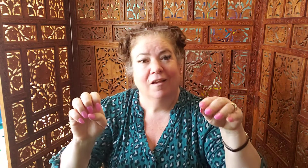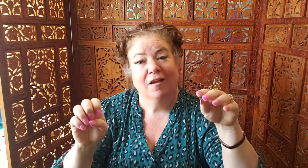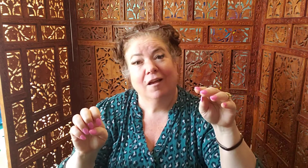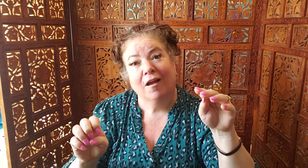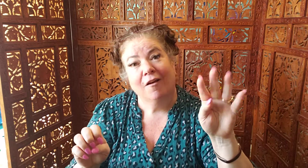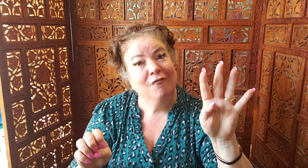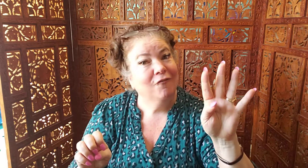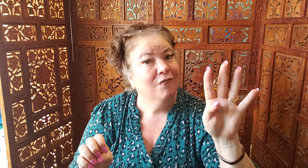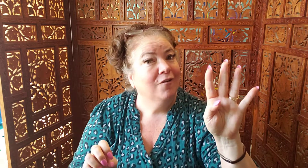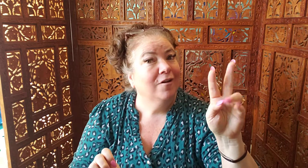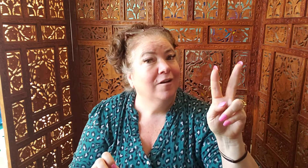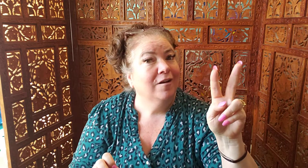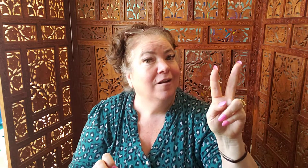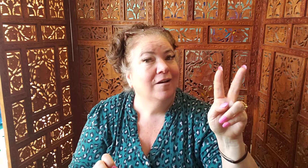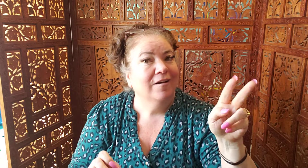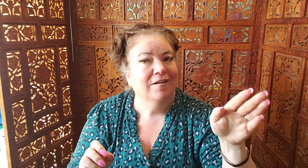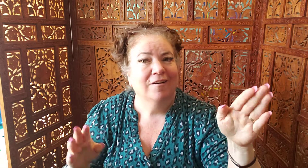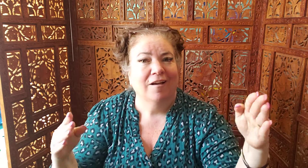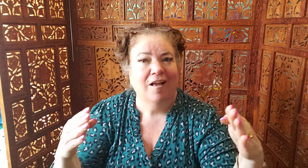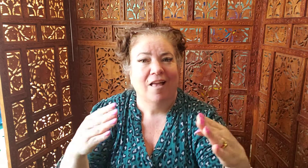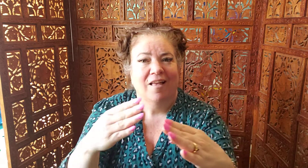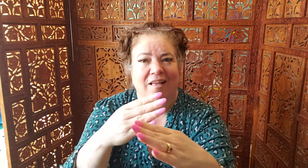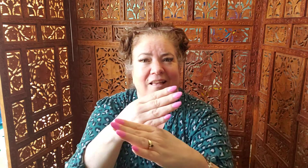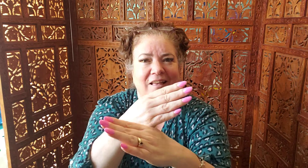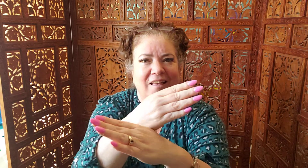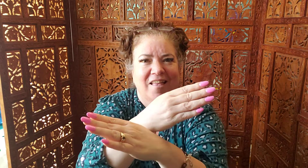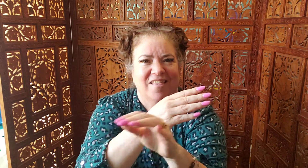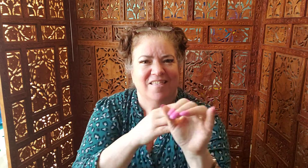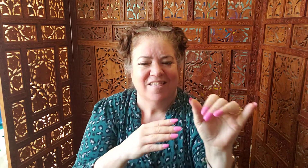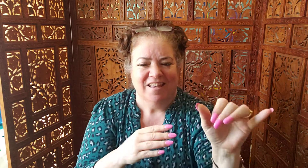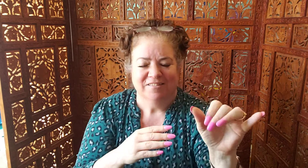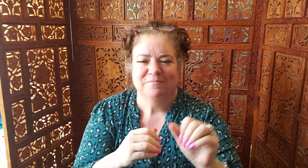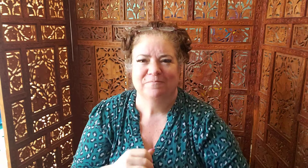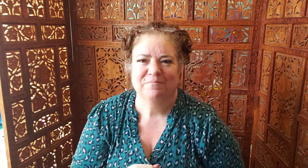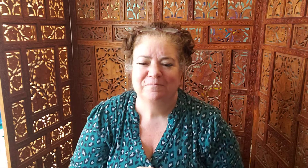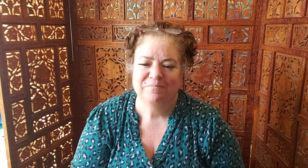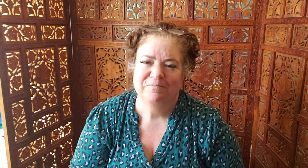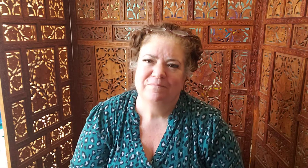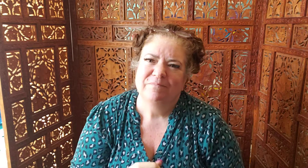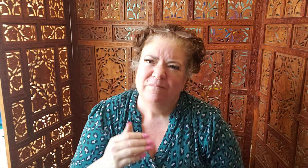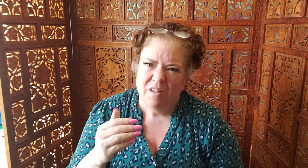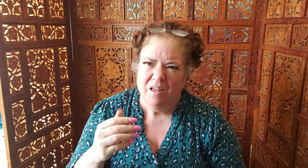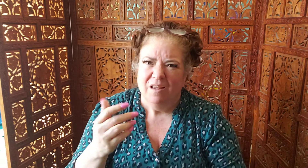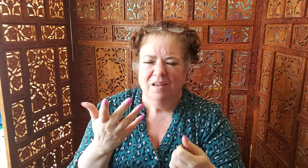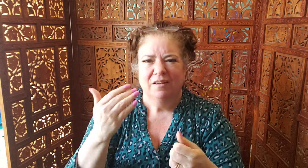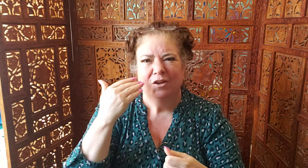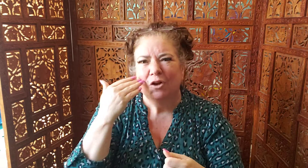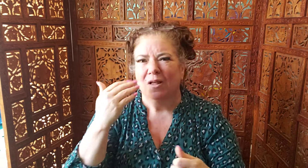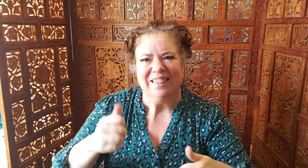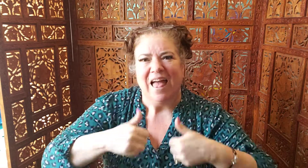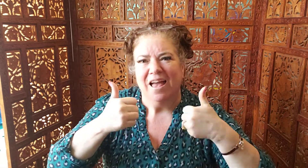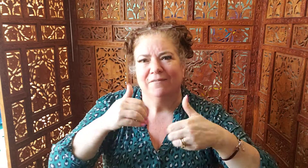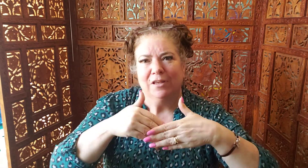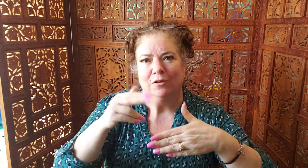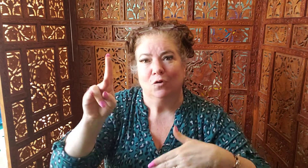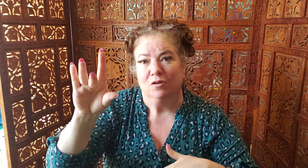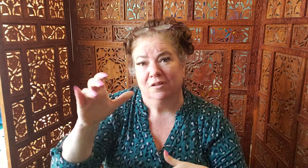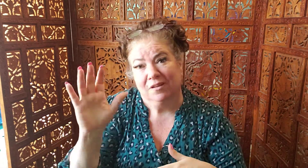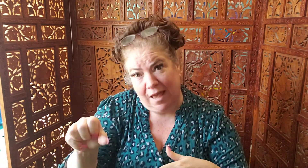Square. A crazy queer. Just dealing in New York was hard, and you know, they're ducking bullets